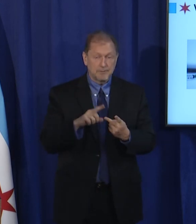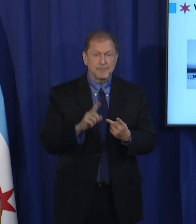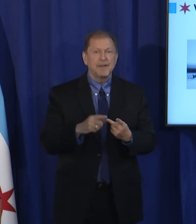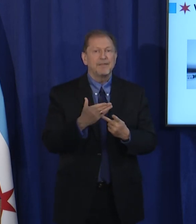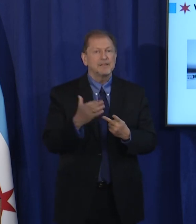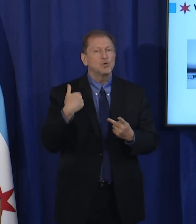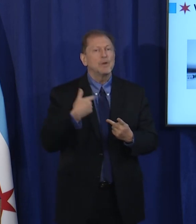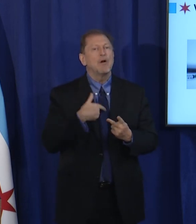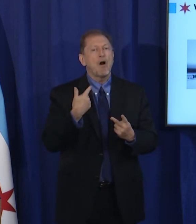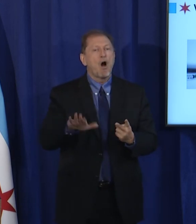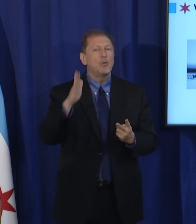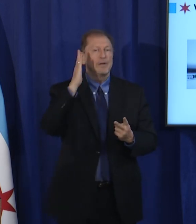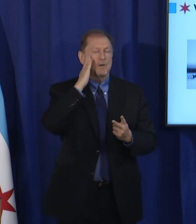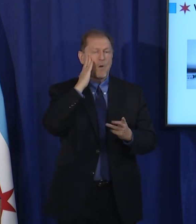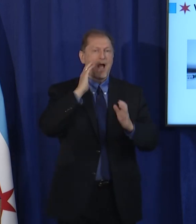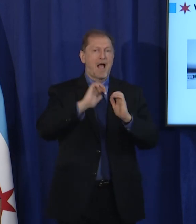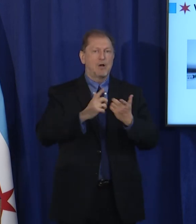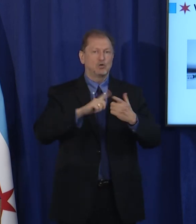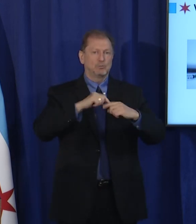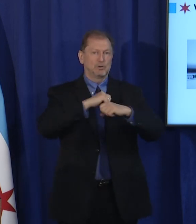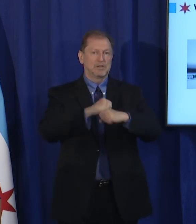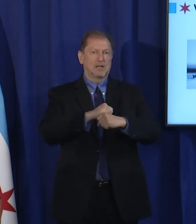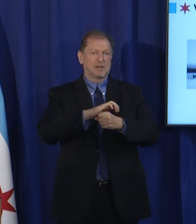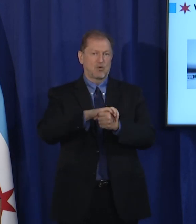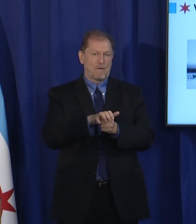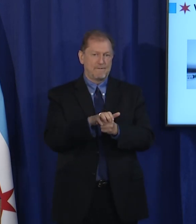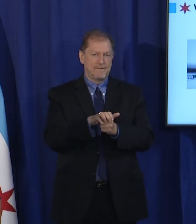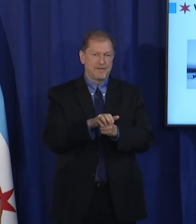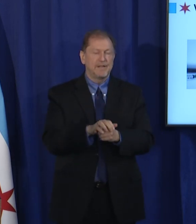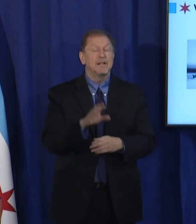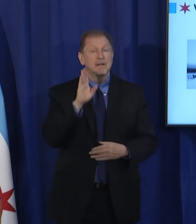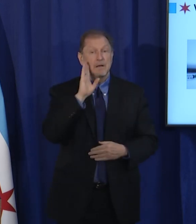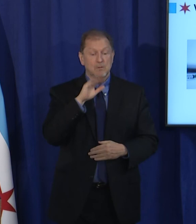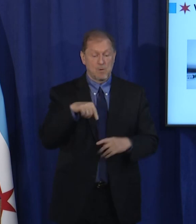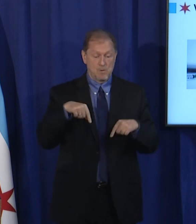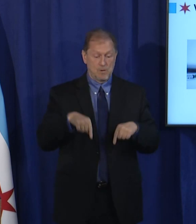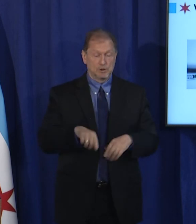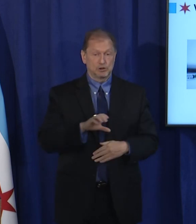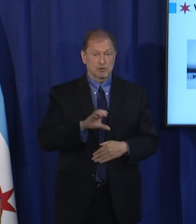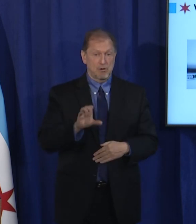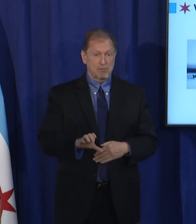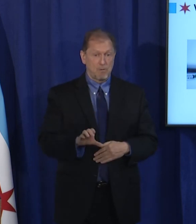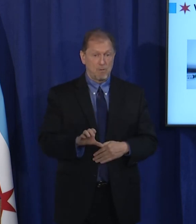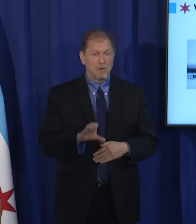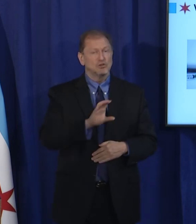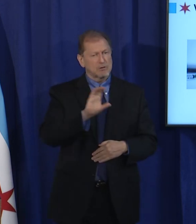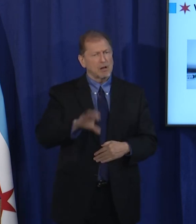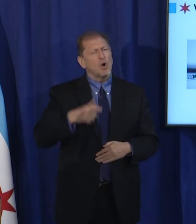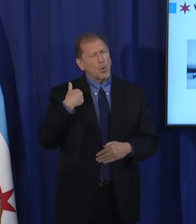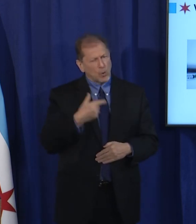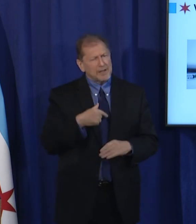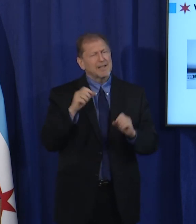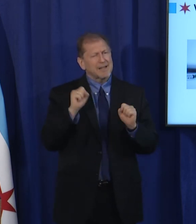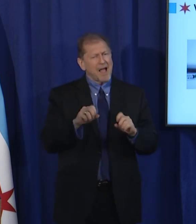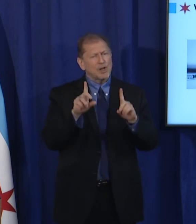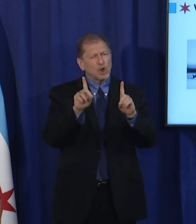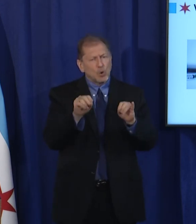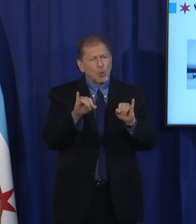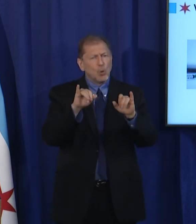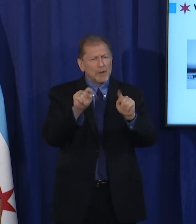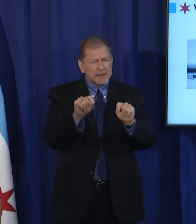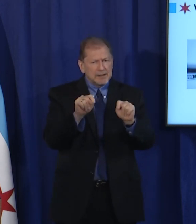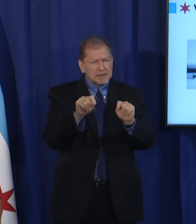against COVID. And I know that here in Chicago, we can do this. We've already shown